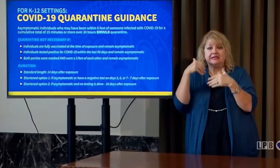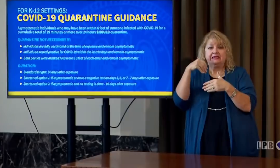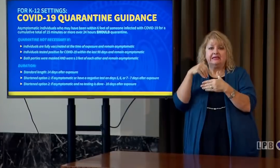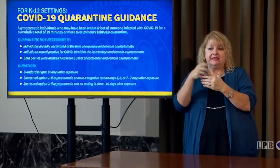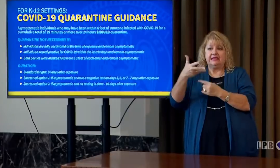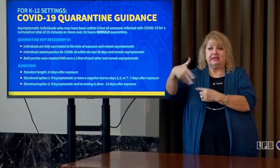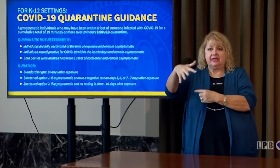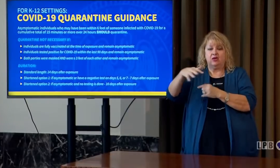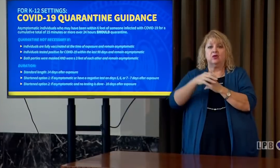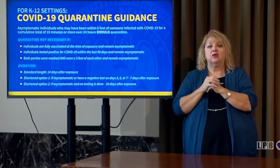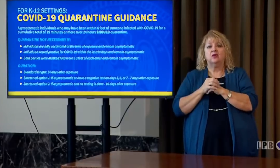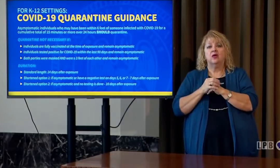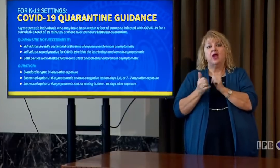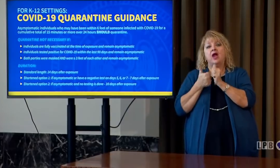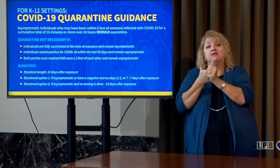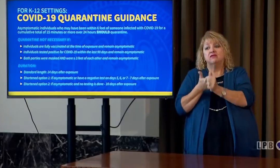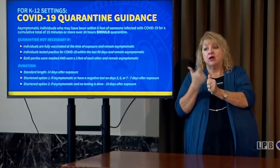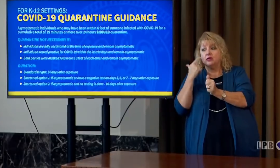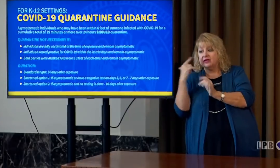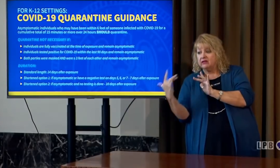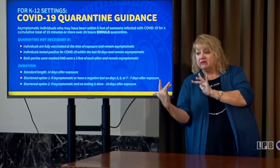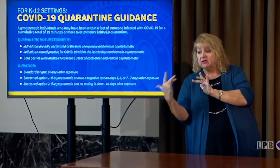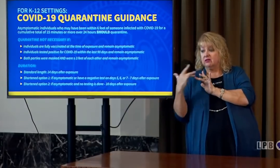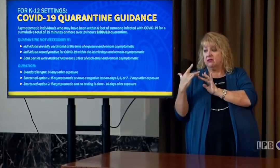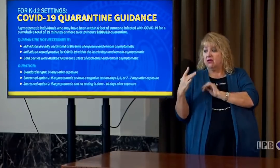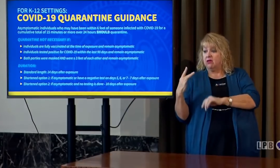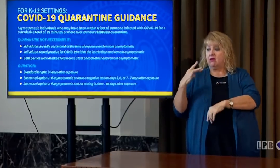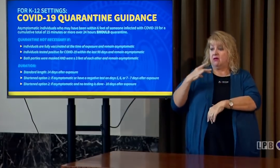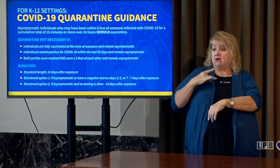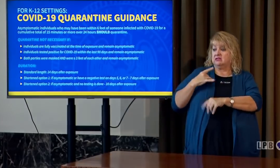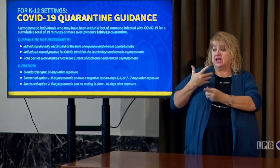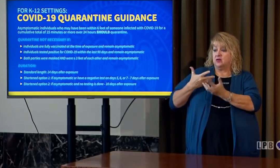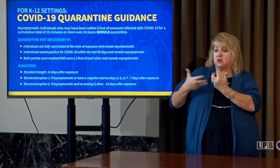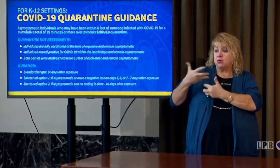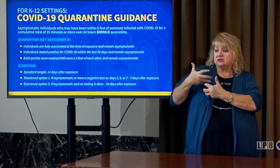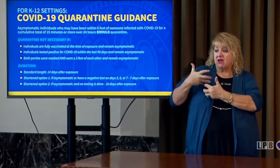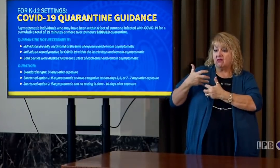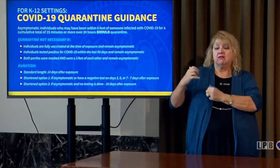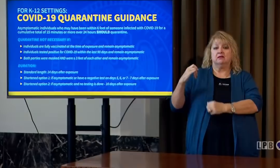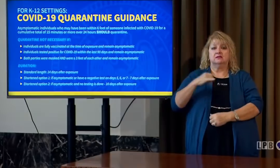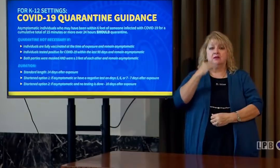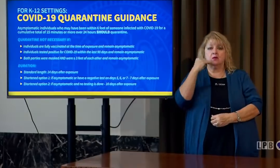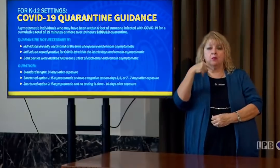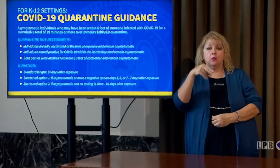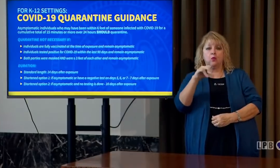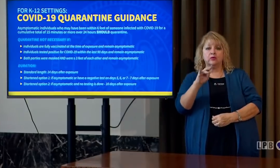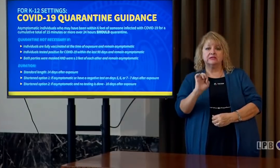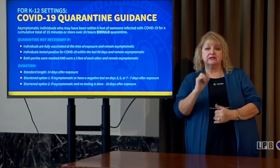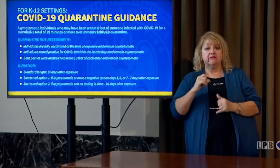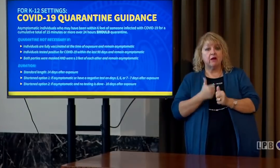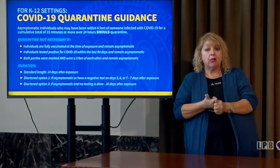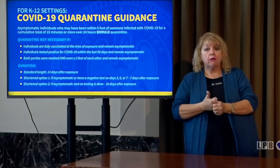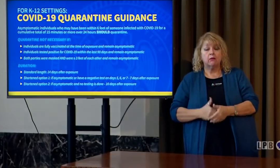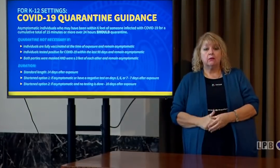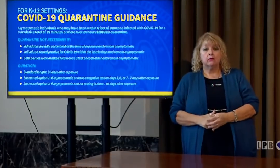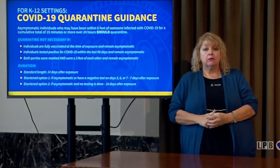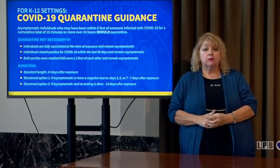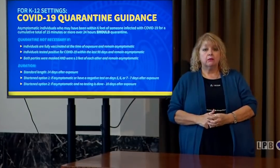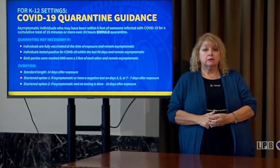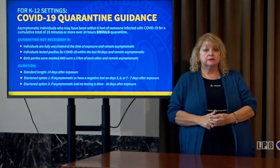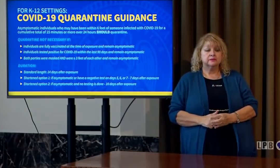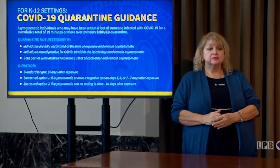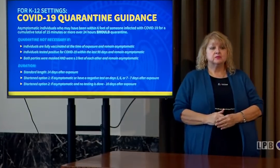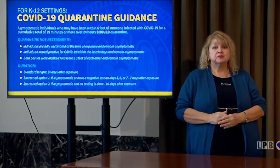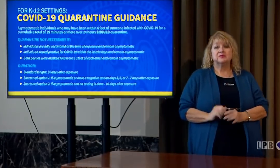evidence-based quarantine guidance from the CDC. As the governor said, we have the opportunity, will likely have the opportunity